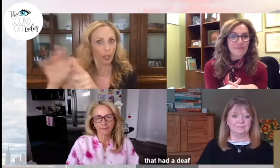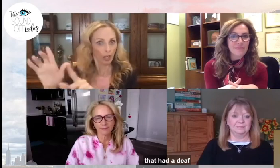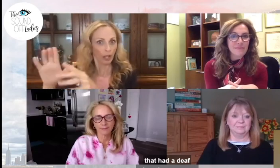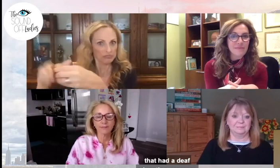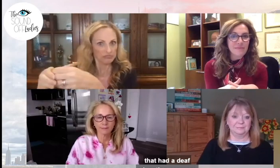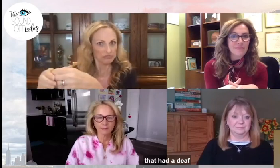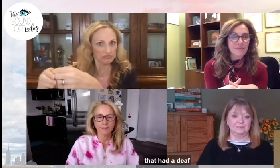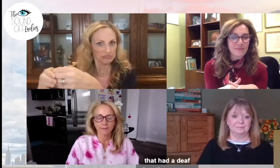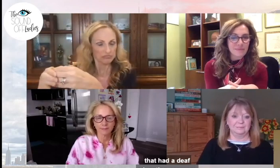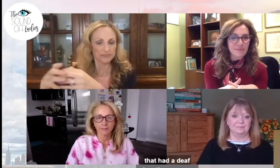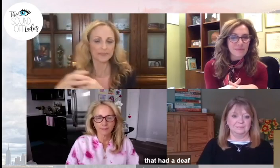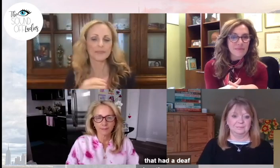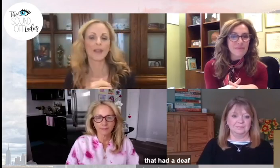program.